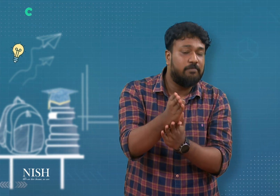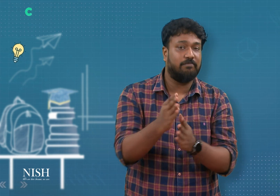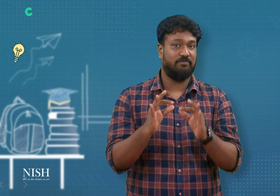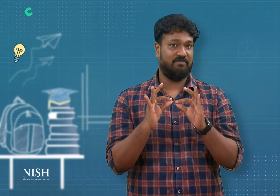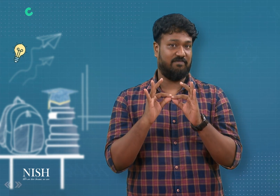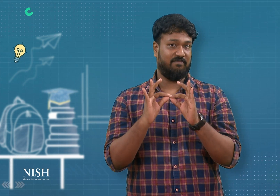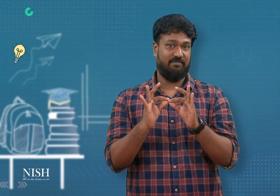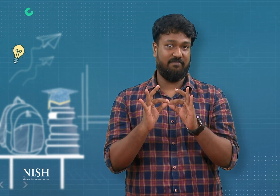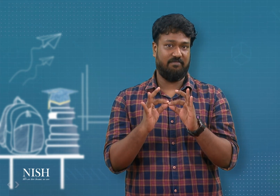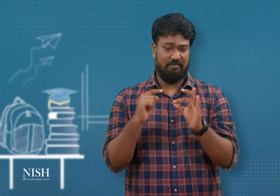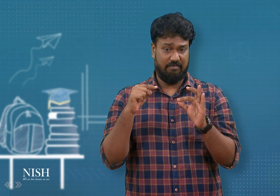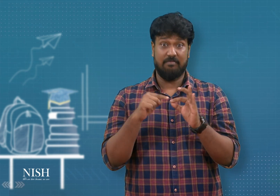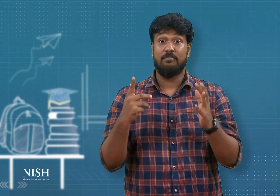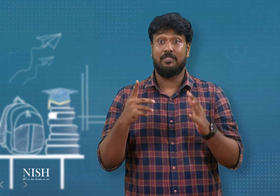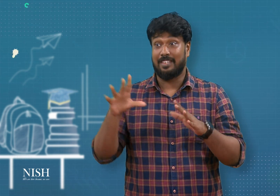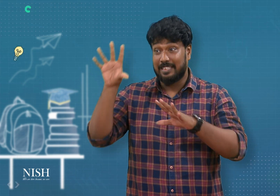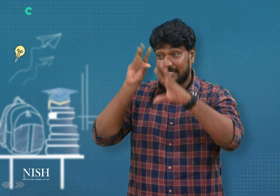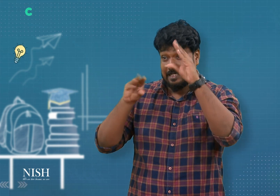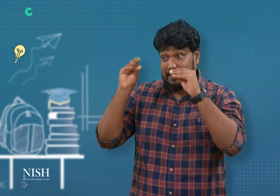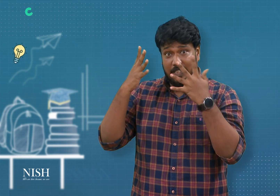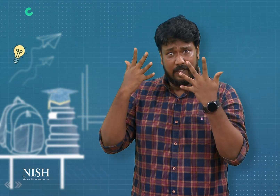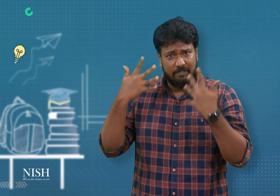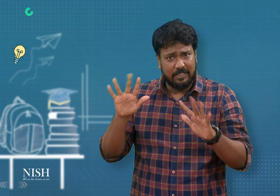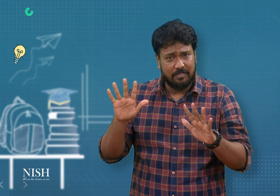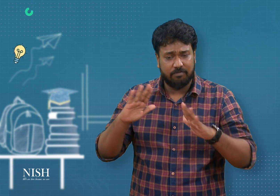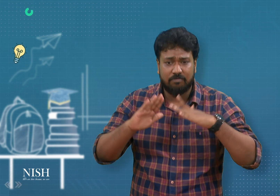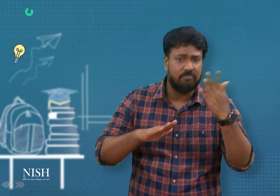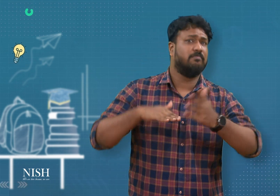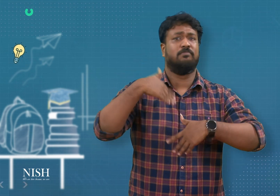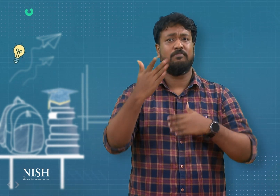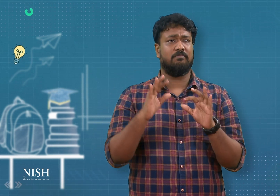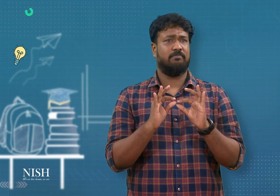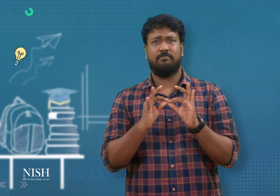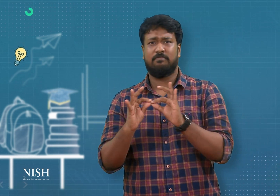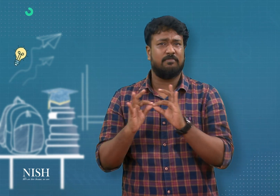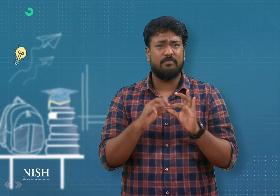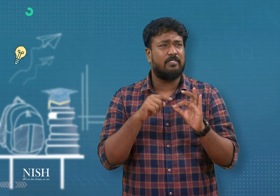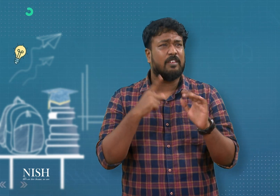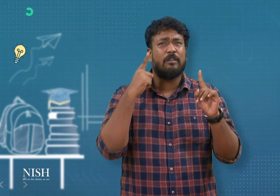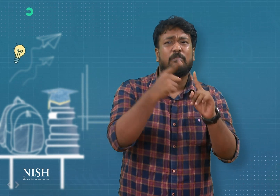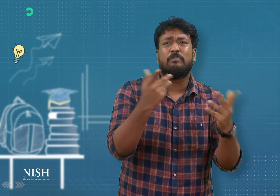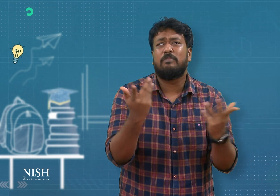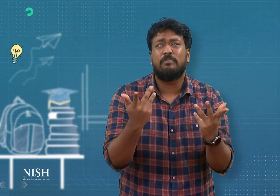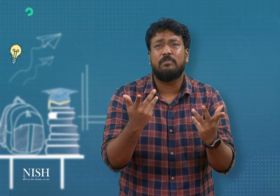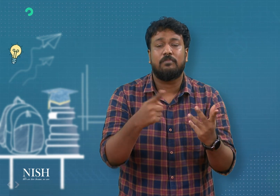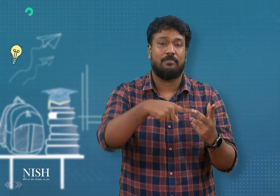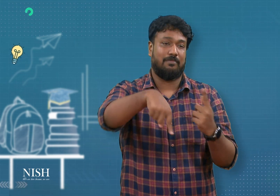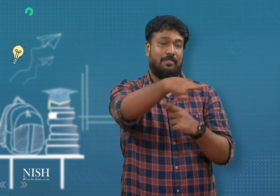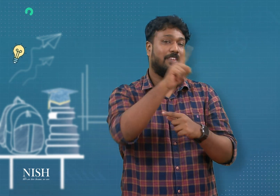quality interpreters for people who are deaf and hard of hearing. The diploma will enable the trainees to